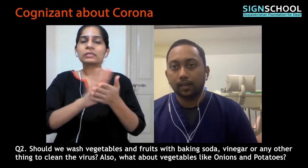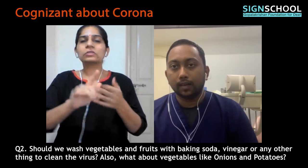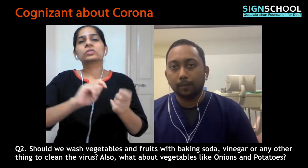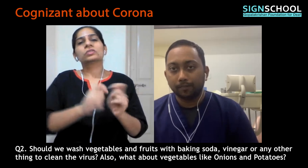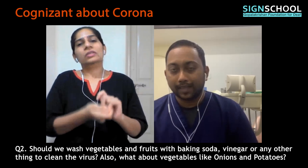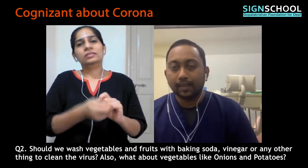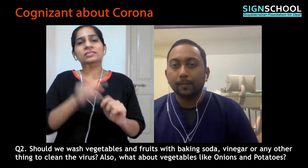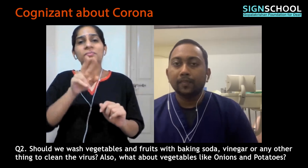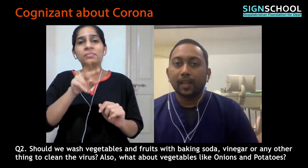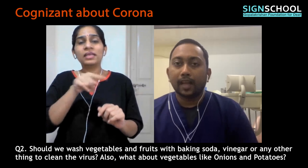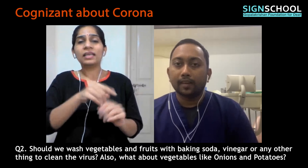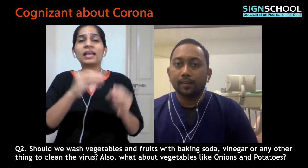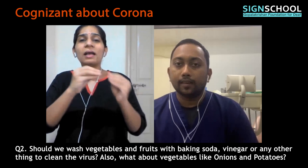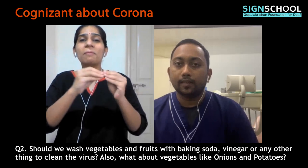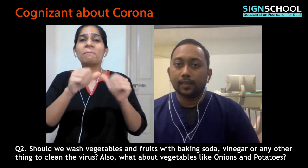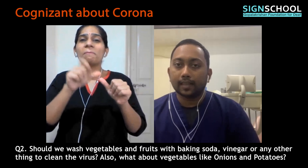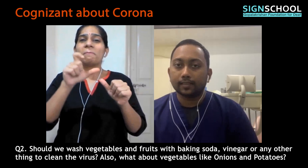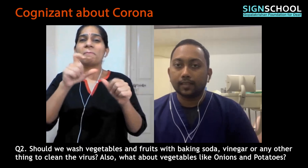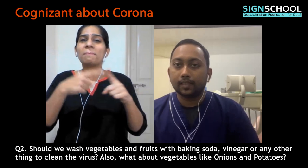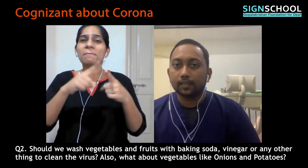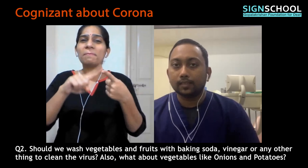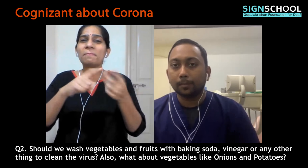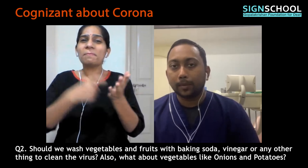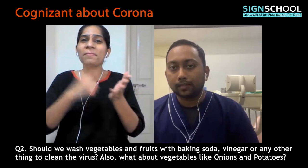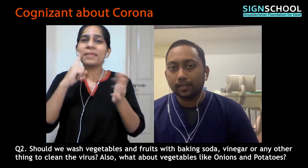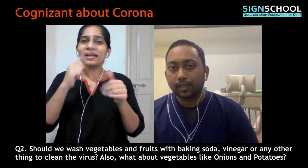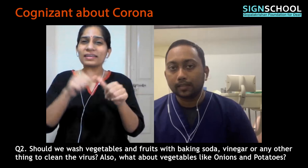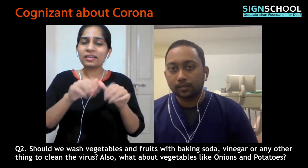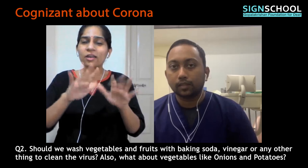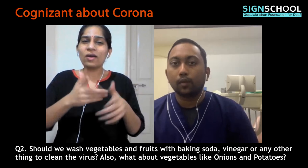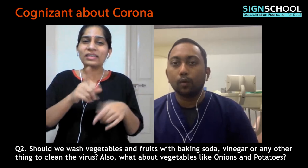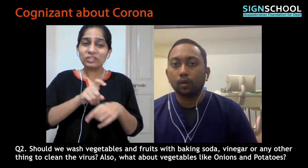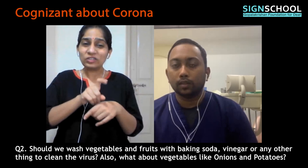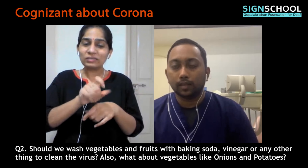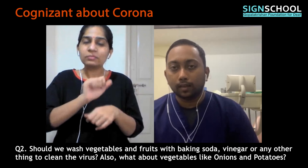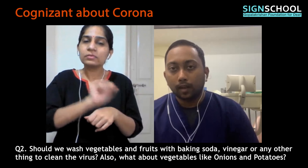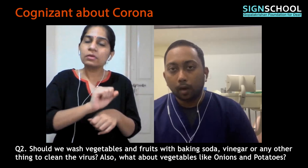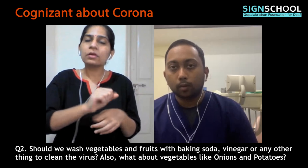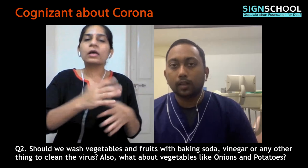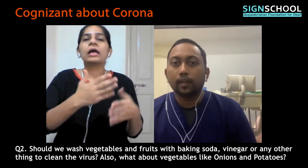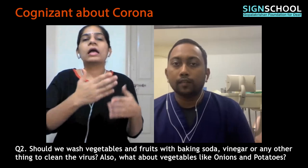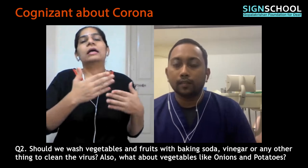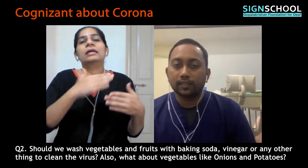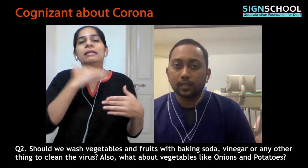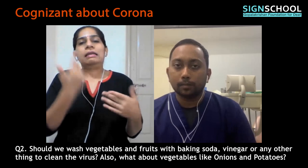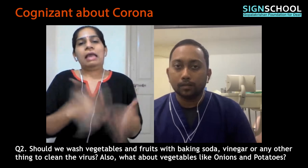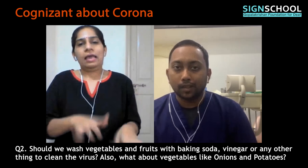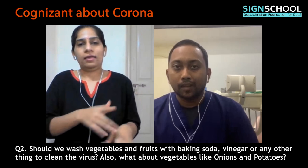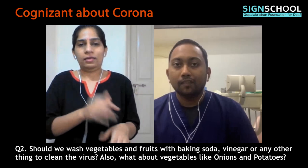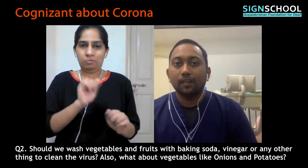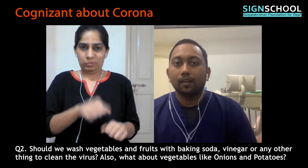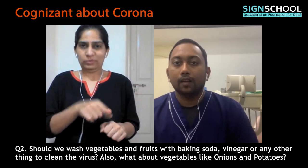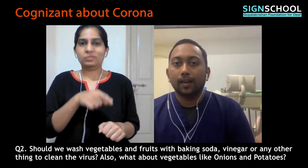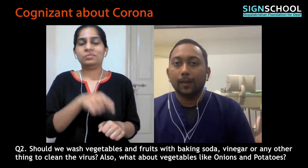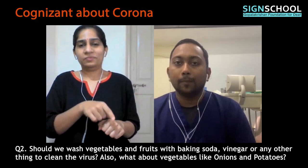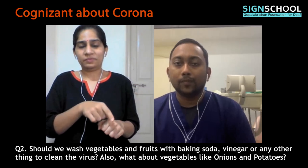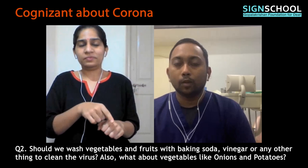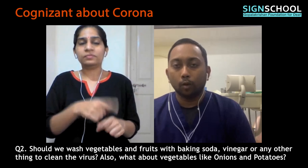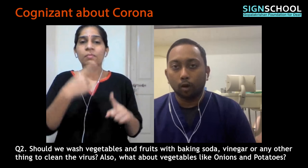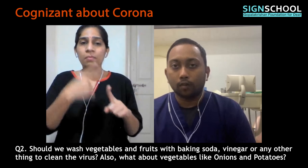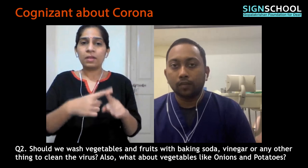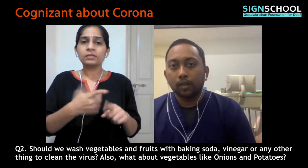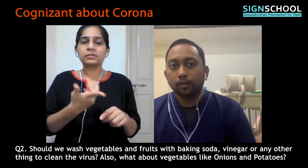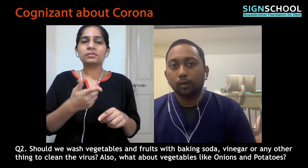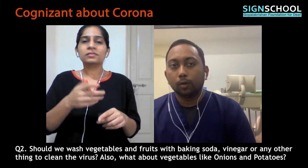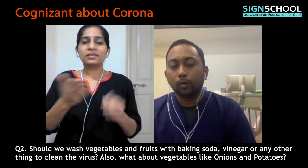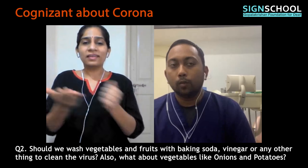be dead. And the next thing is the pesticides which is found on the outer layer of the vegetables will